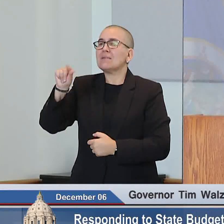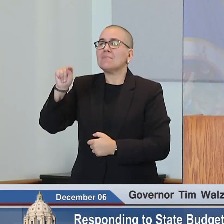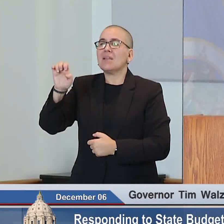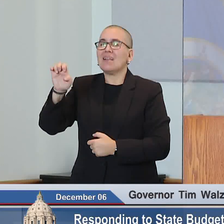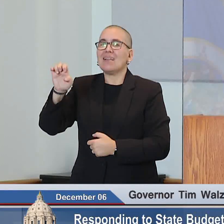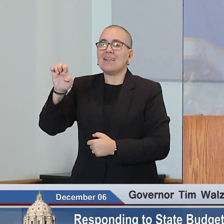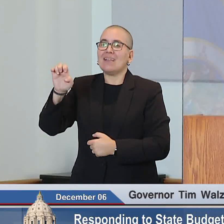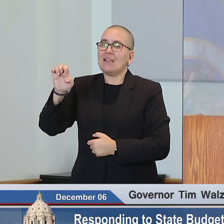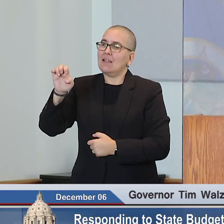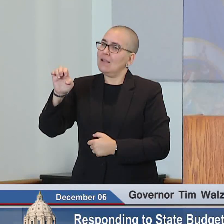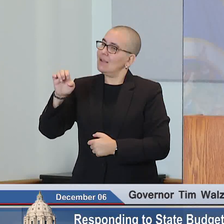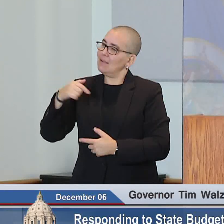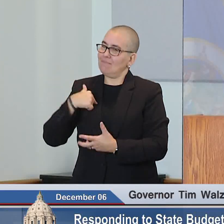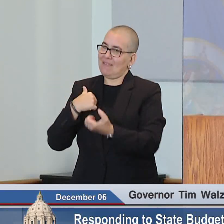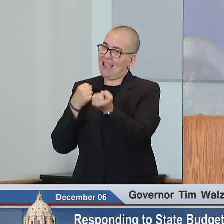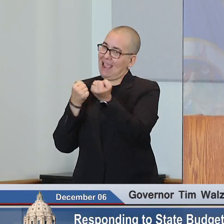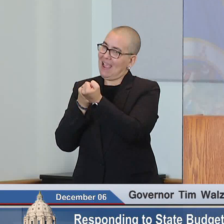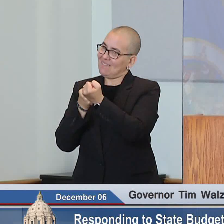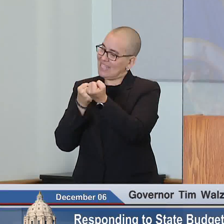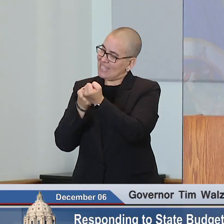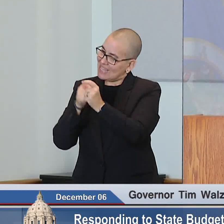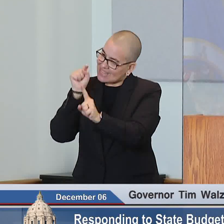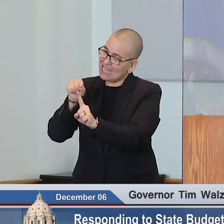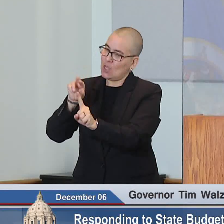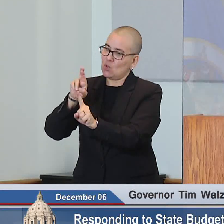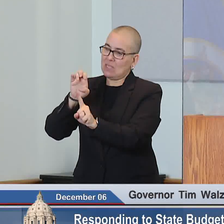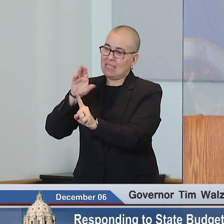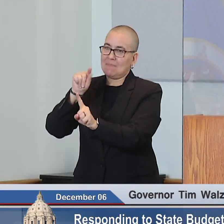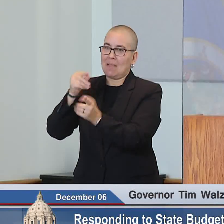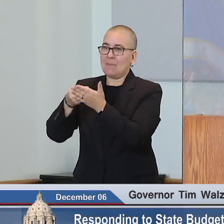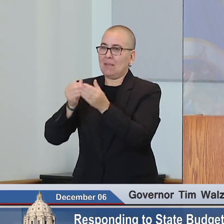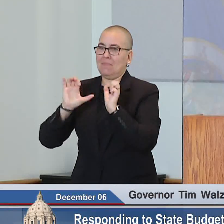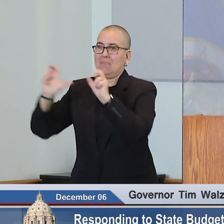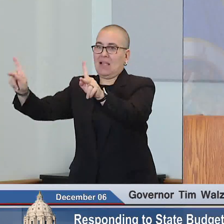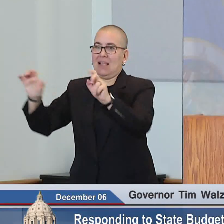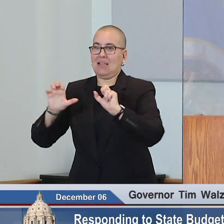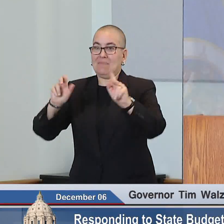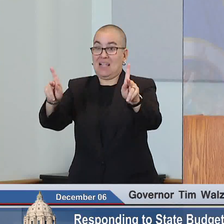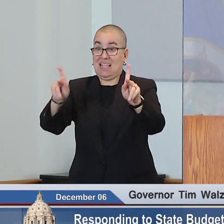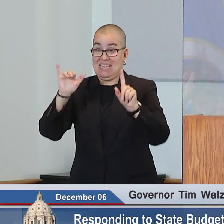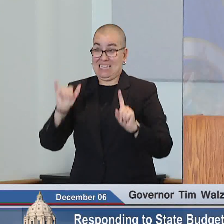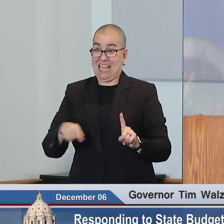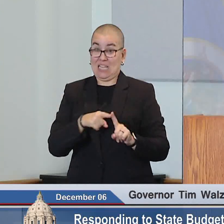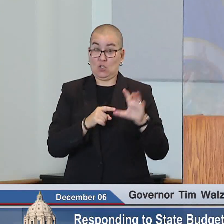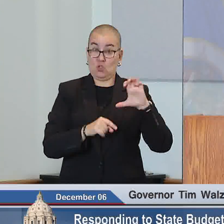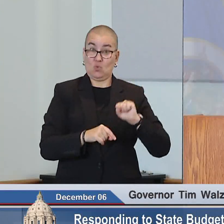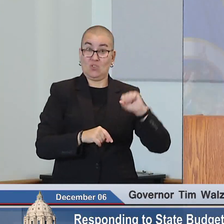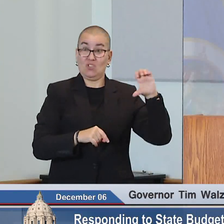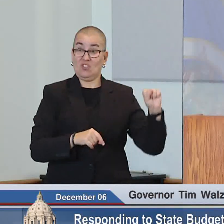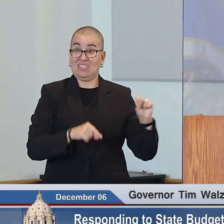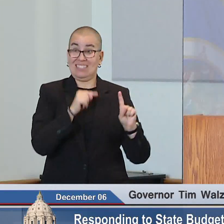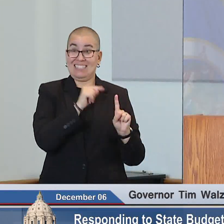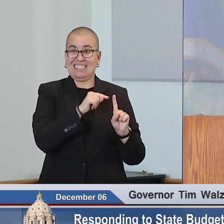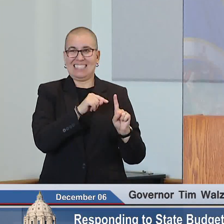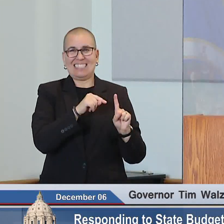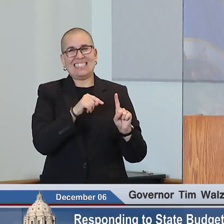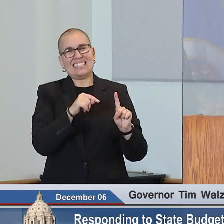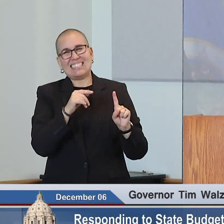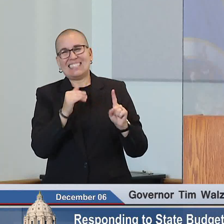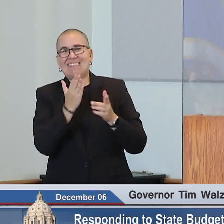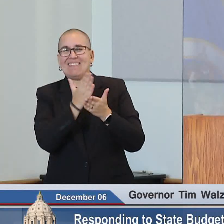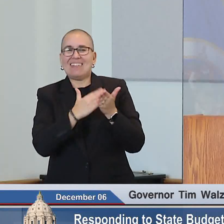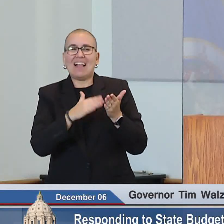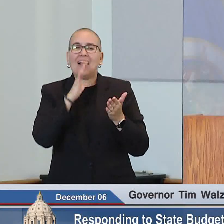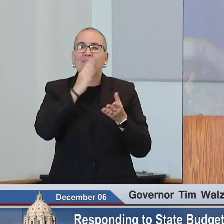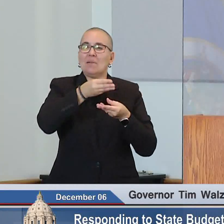in addition to, I think, Social Security tax cuts, those types of things, and then the piece on the spending. I think the biggest